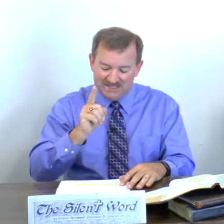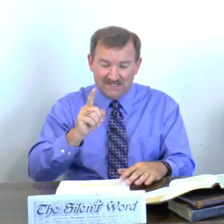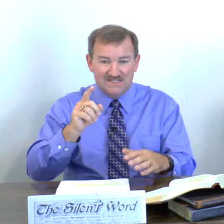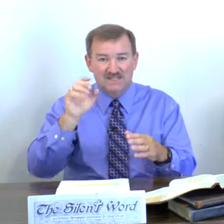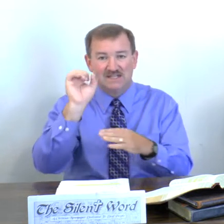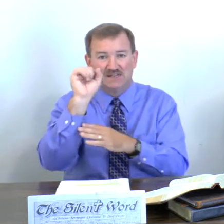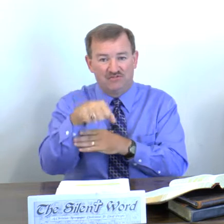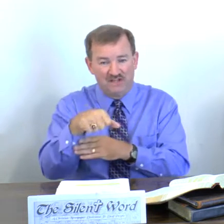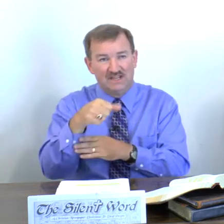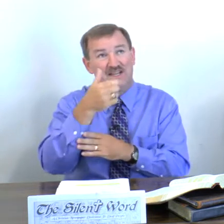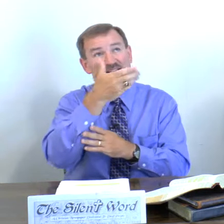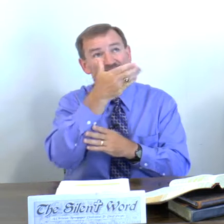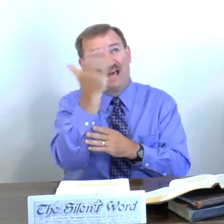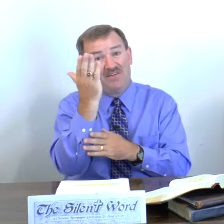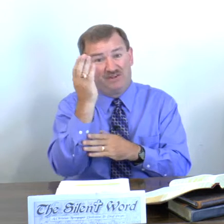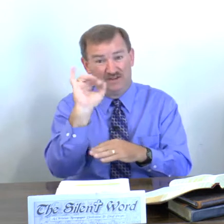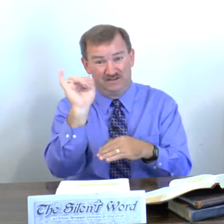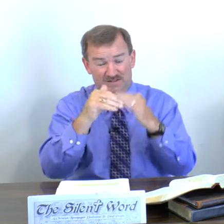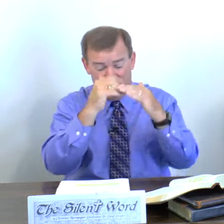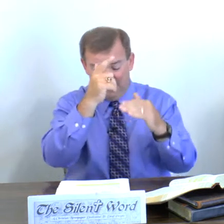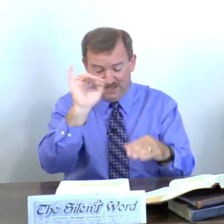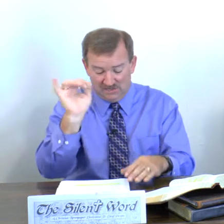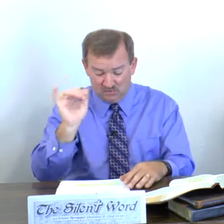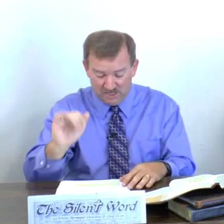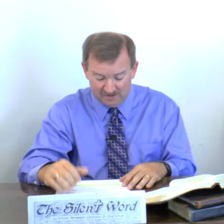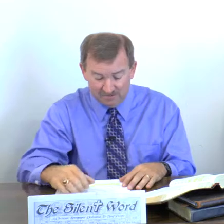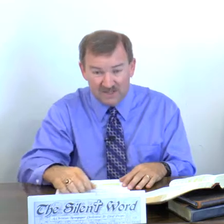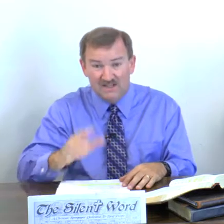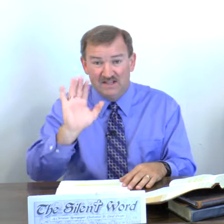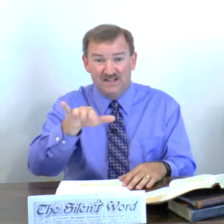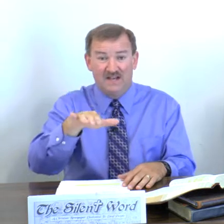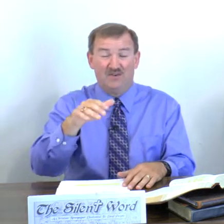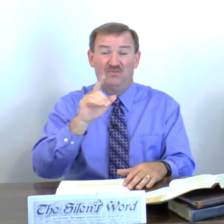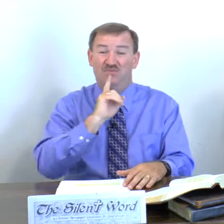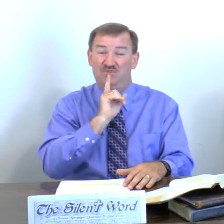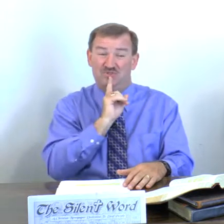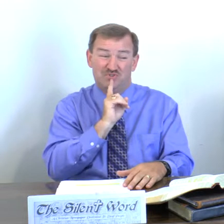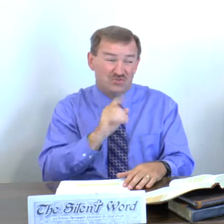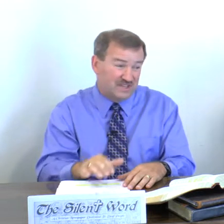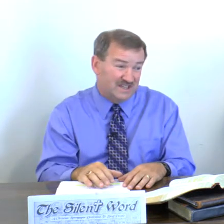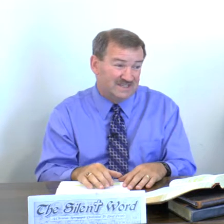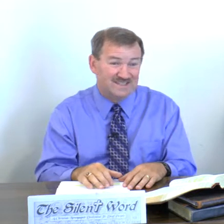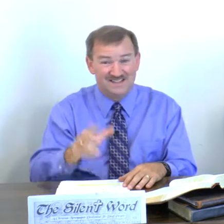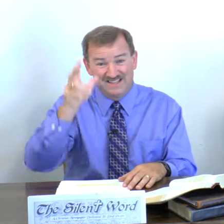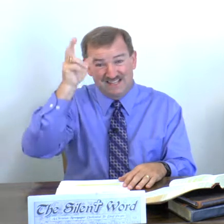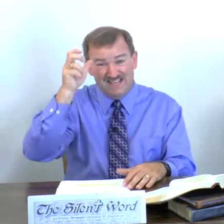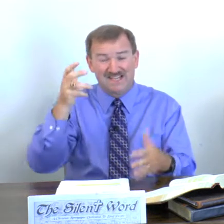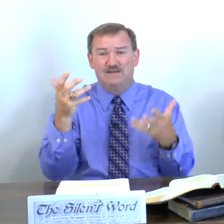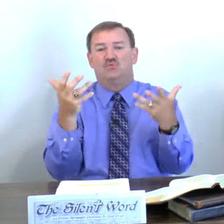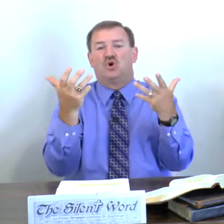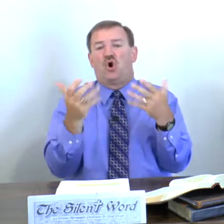is defeated in heaven as well. Now, the truth is that Satan was